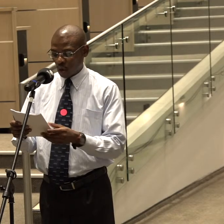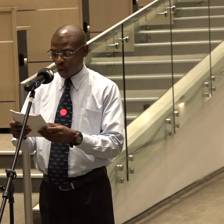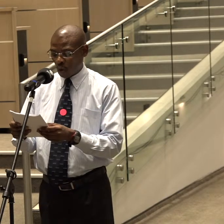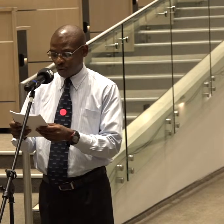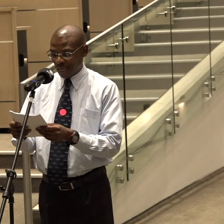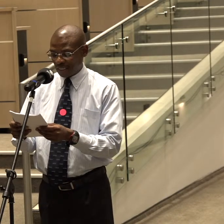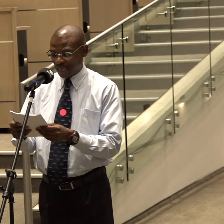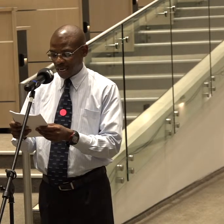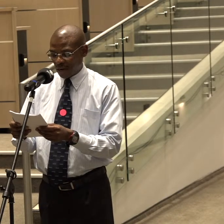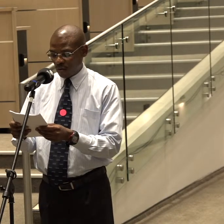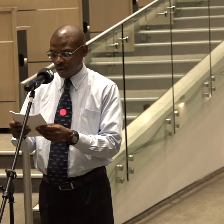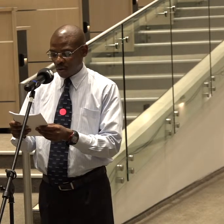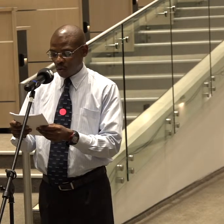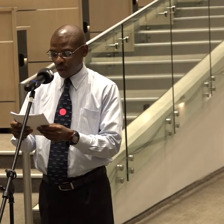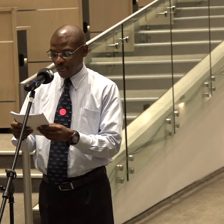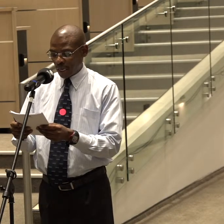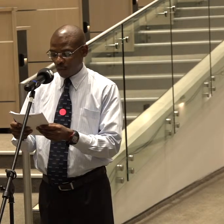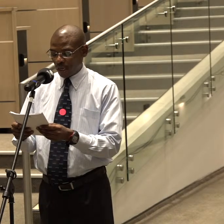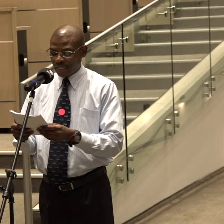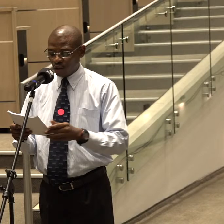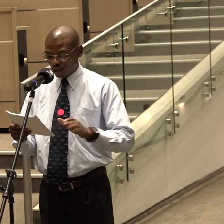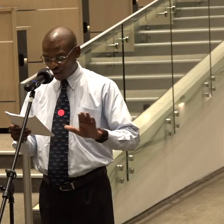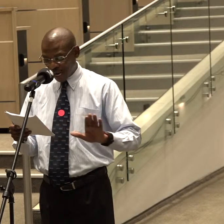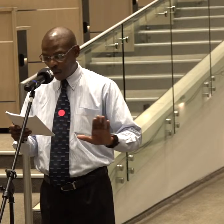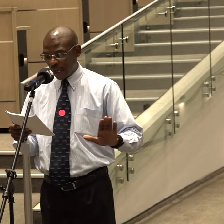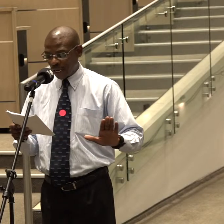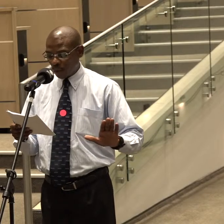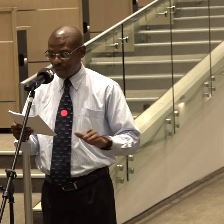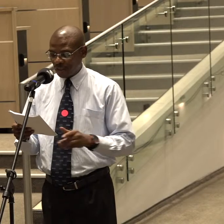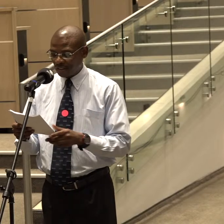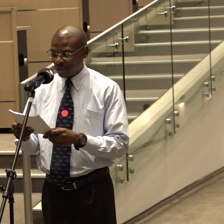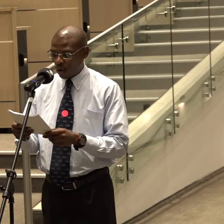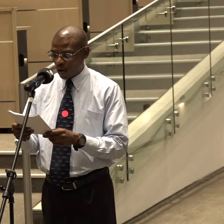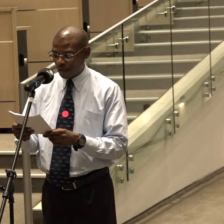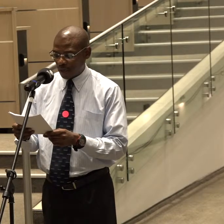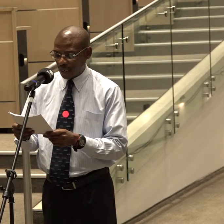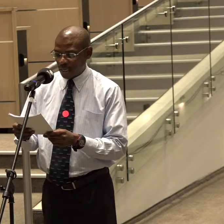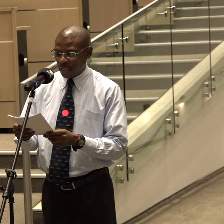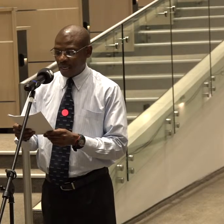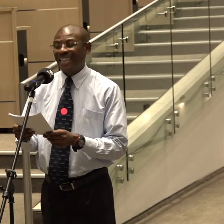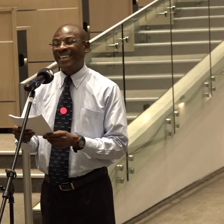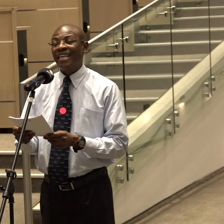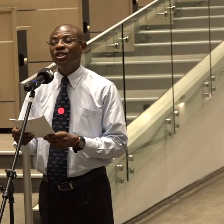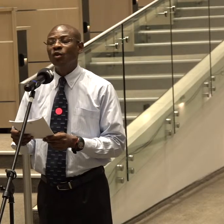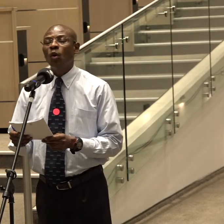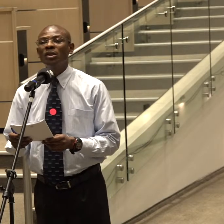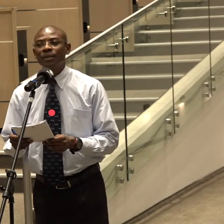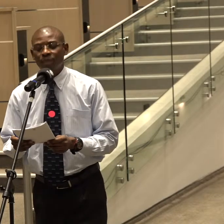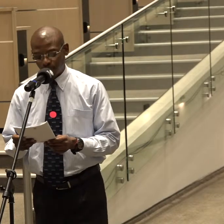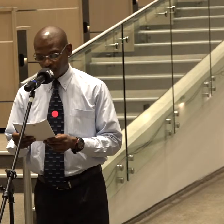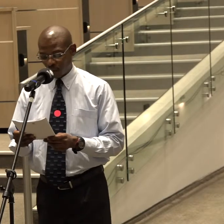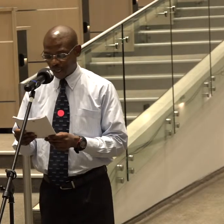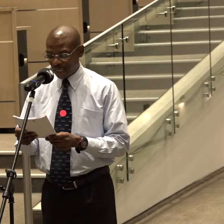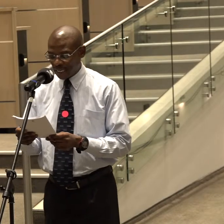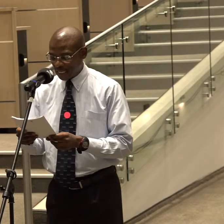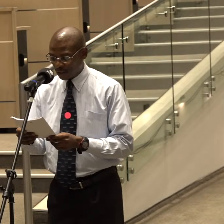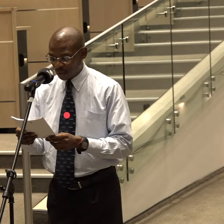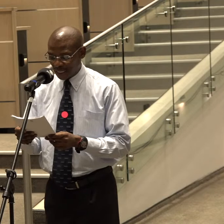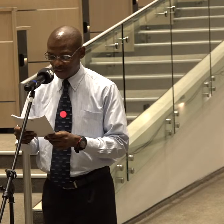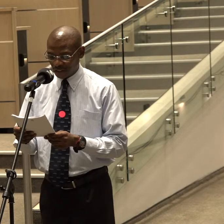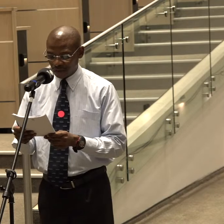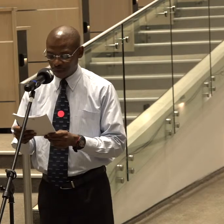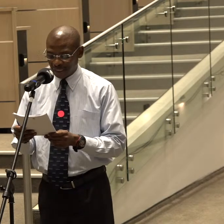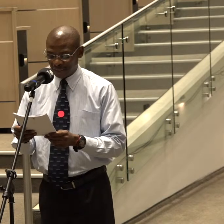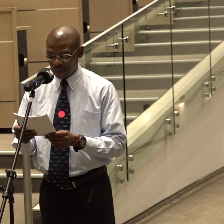so right now we need to do away with this thing of engaging older people working